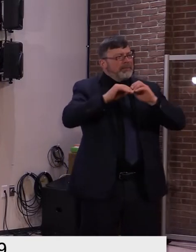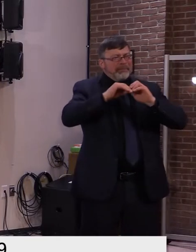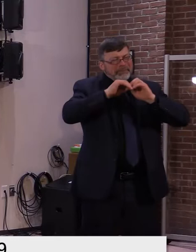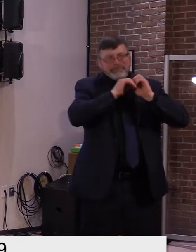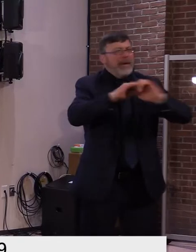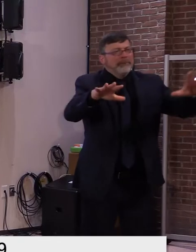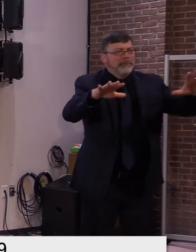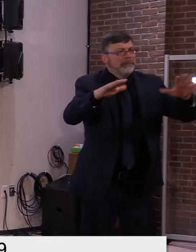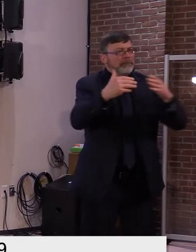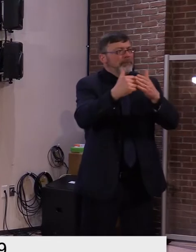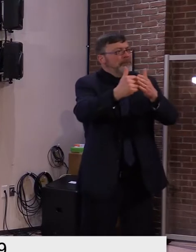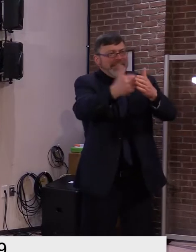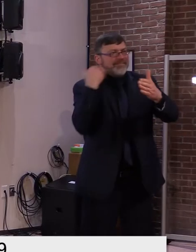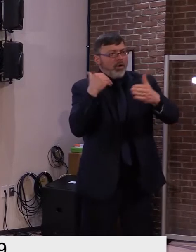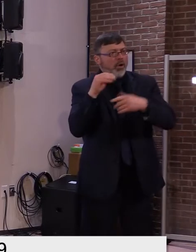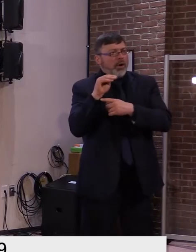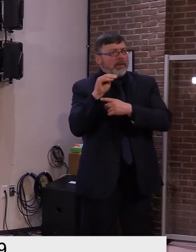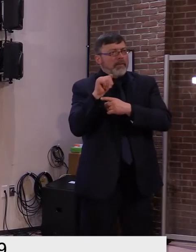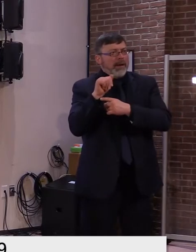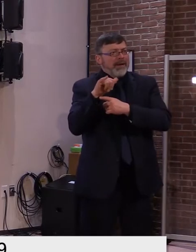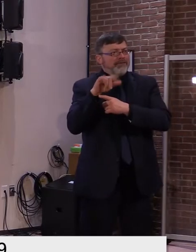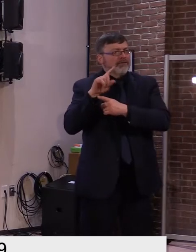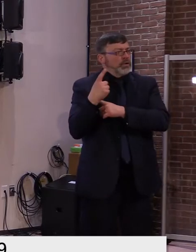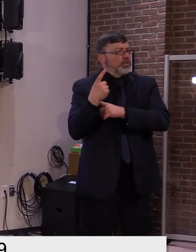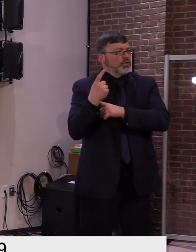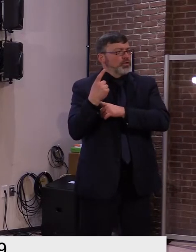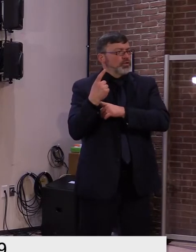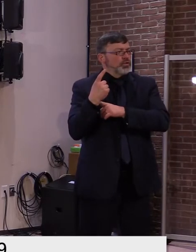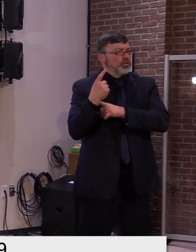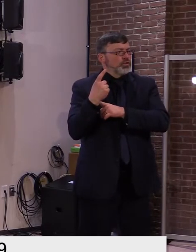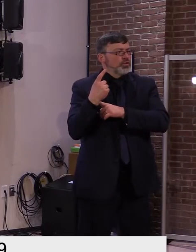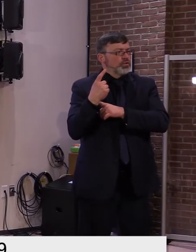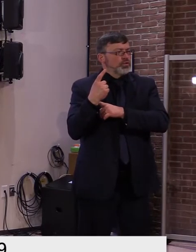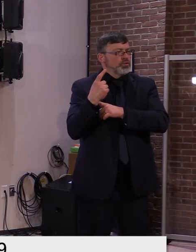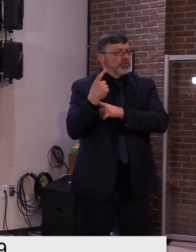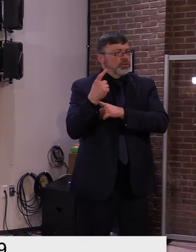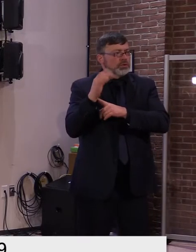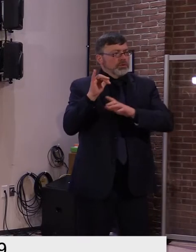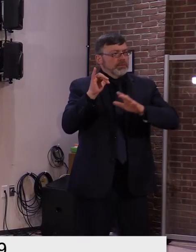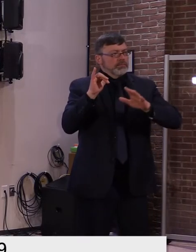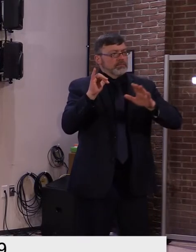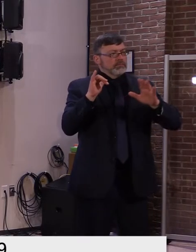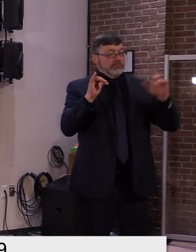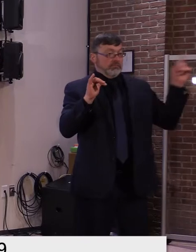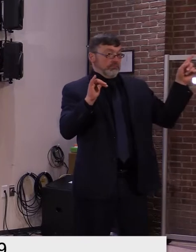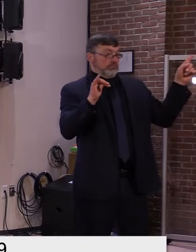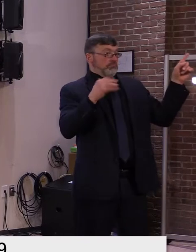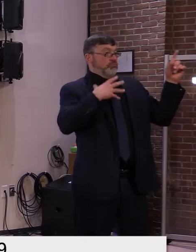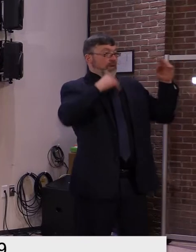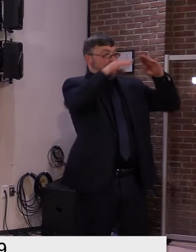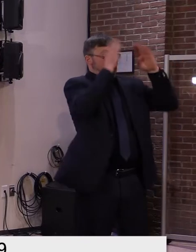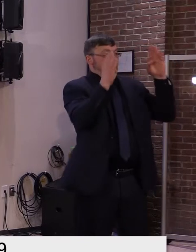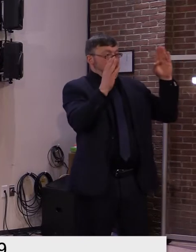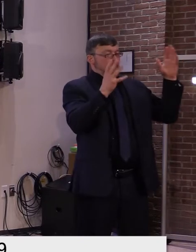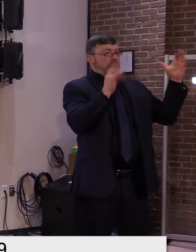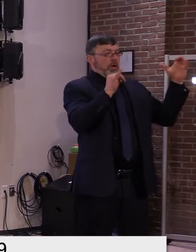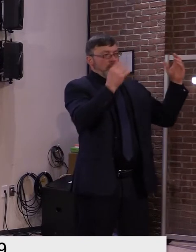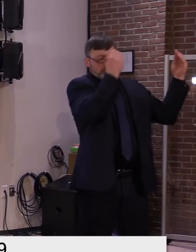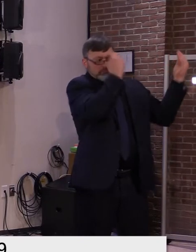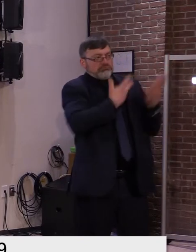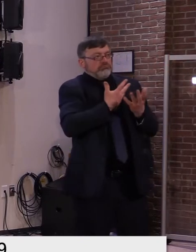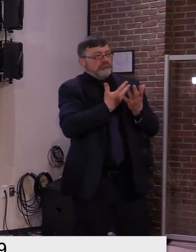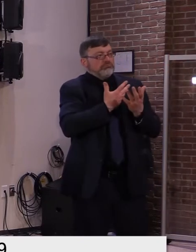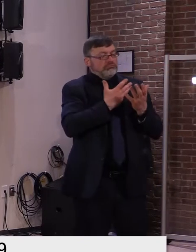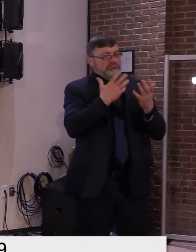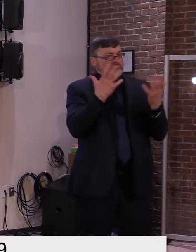First, we were updated on the supply. So this week and next week, Pfizer and Moderna will